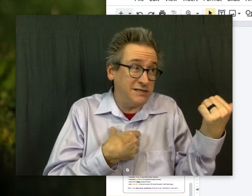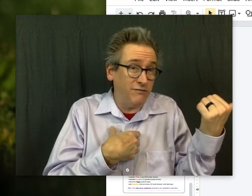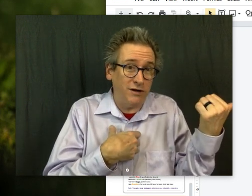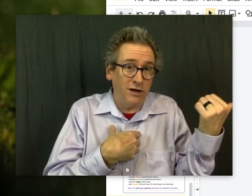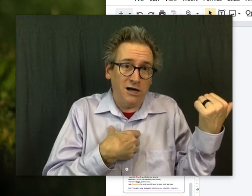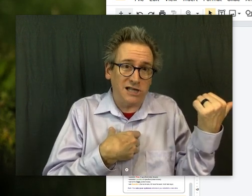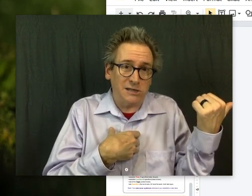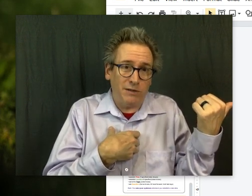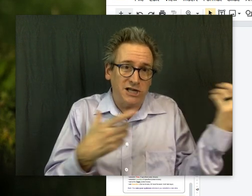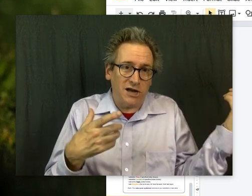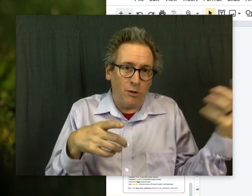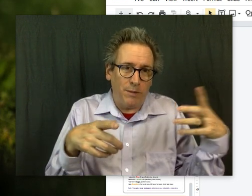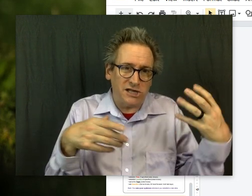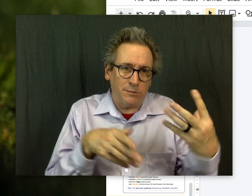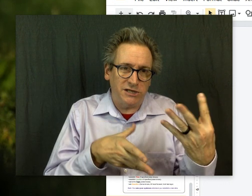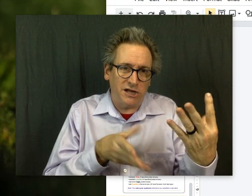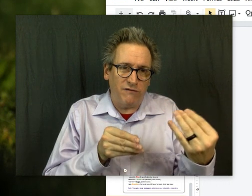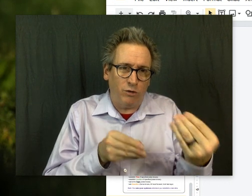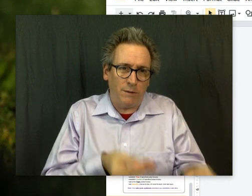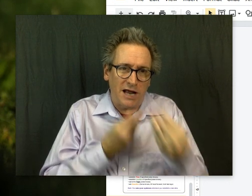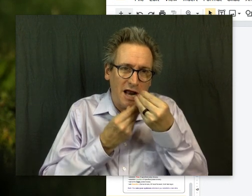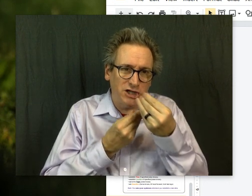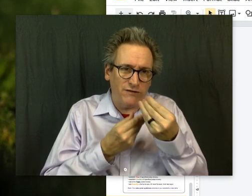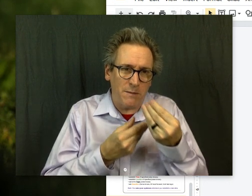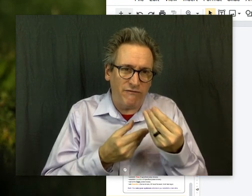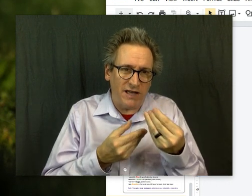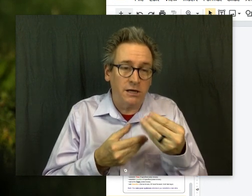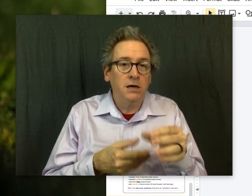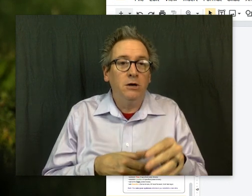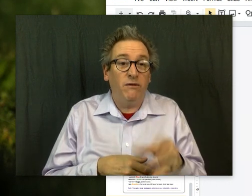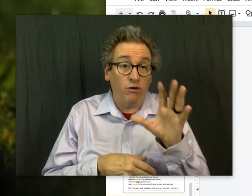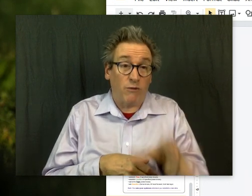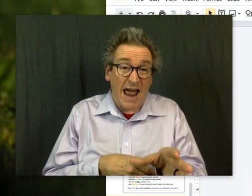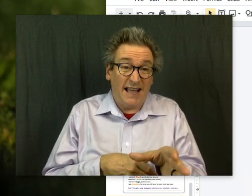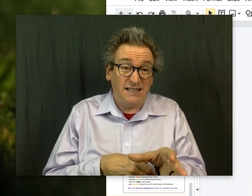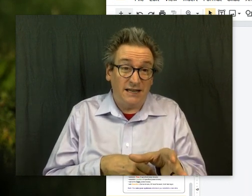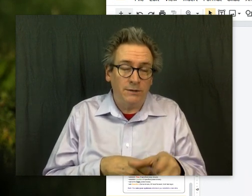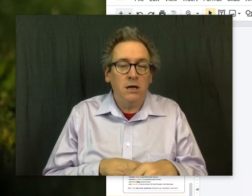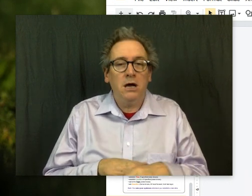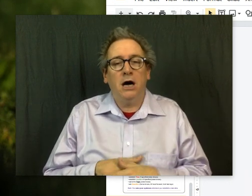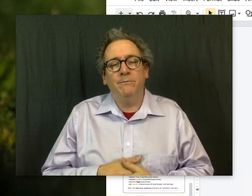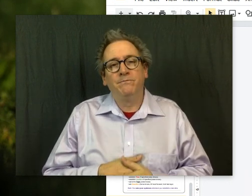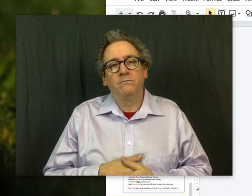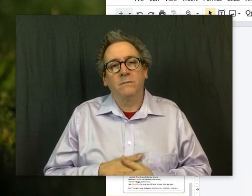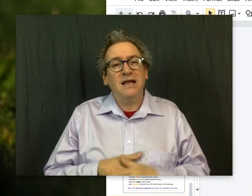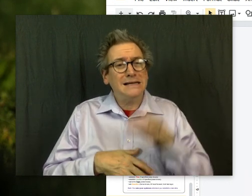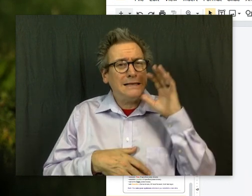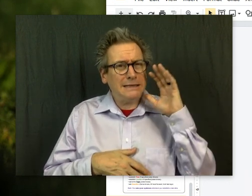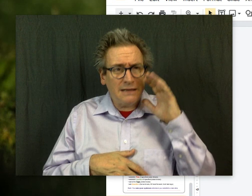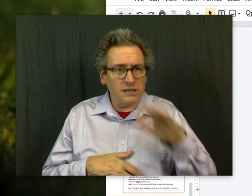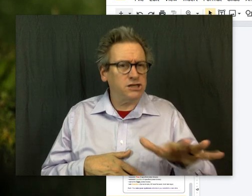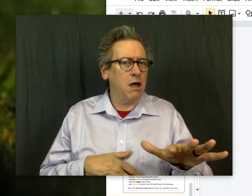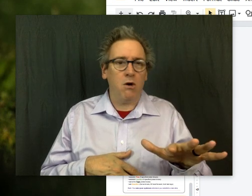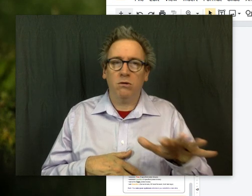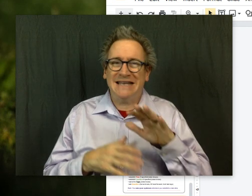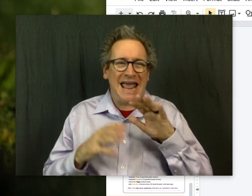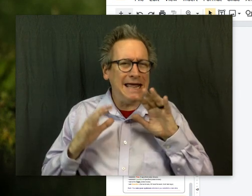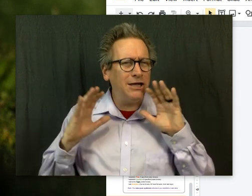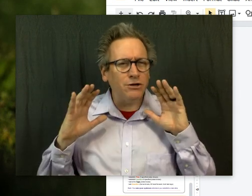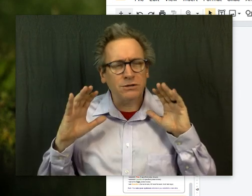get myself a slice of pizza, a big slice of pizza that I fold up and I shove in my face before the rat gets it. Think